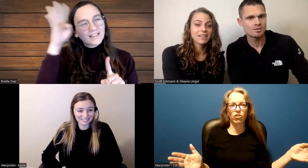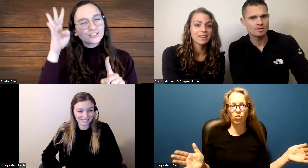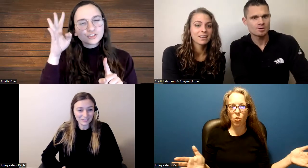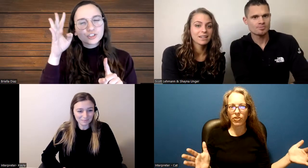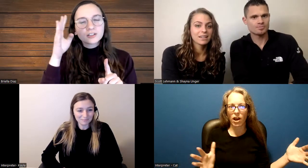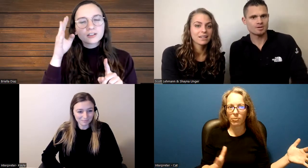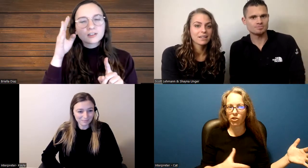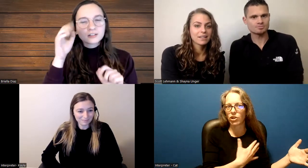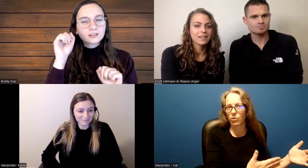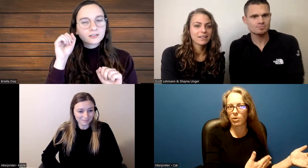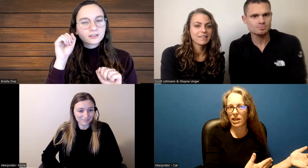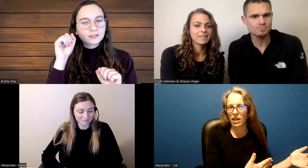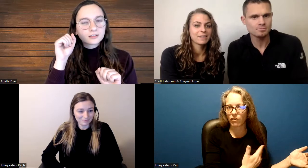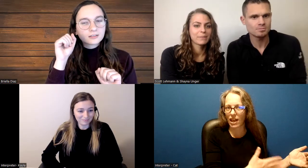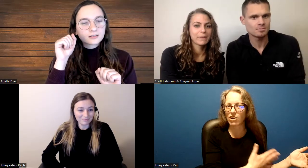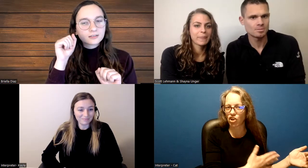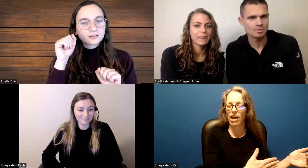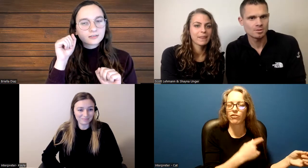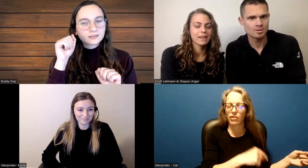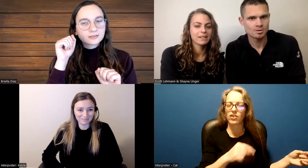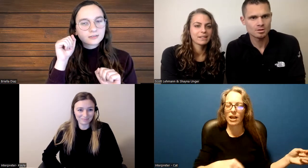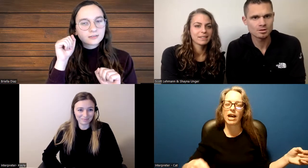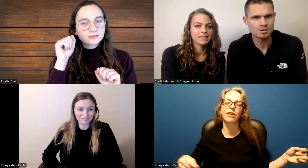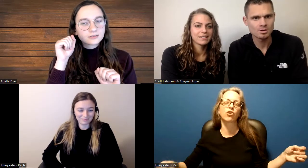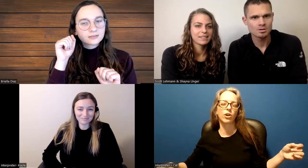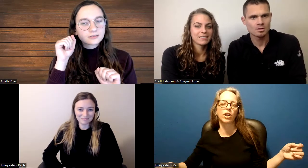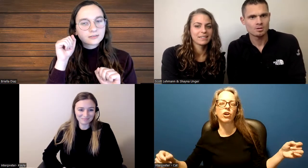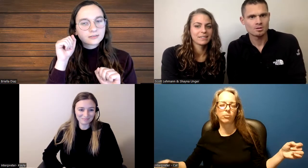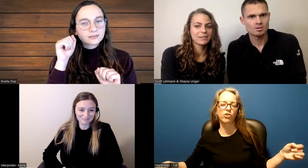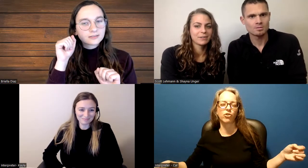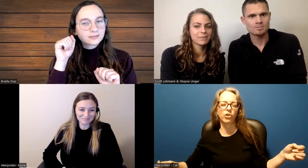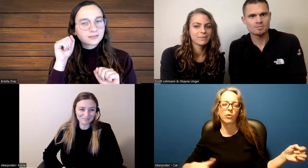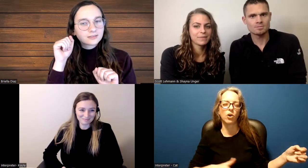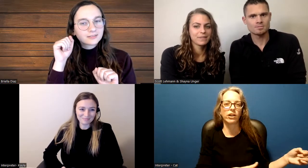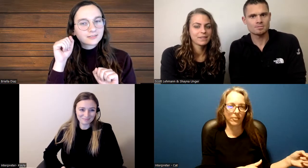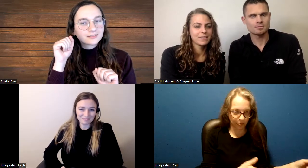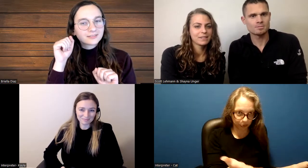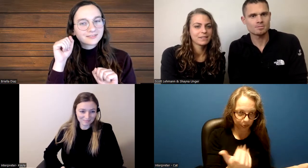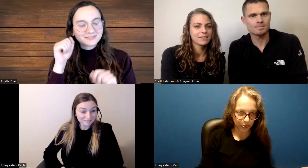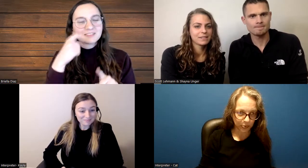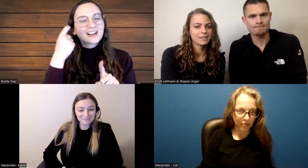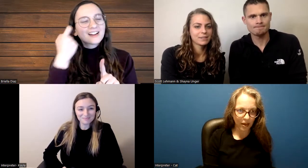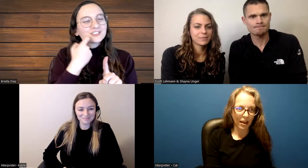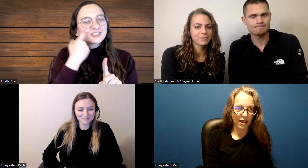20 years, what the opportunity would be for that child for the same kind of career and opportunity they want.